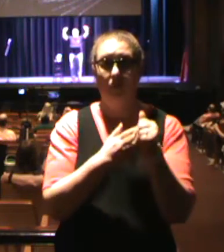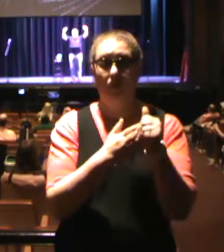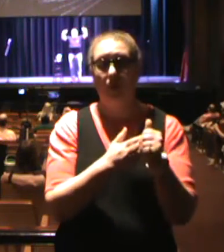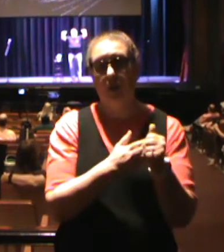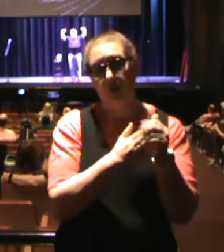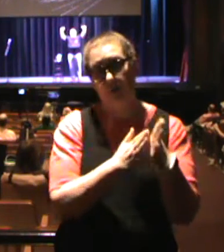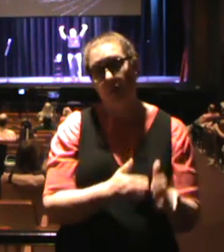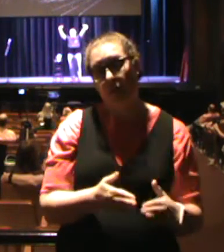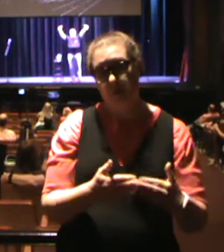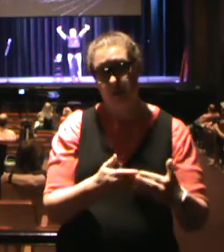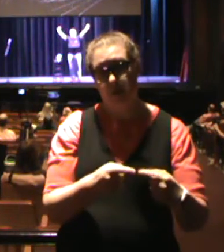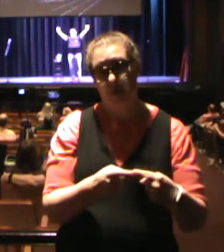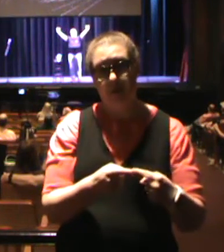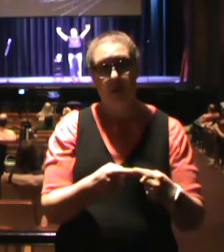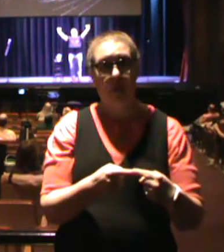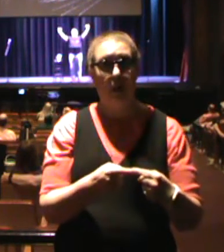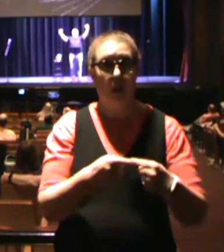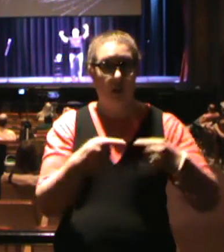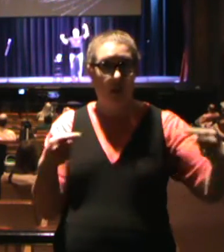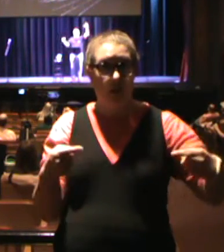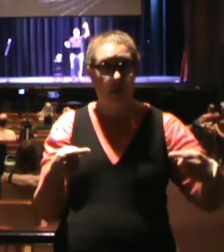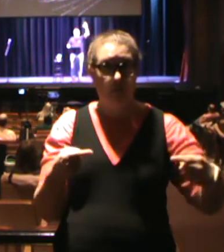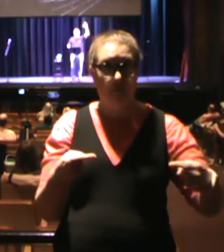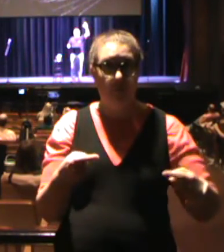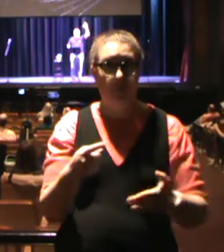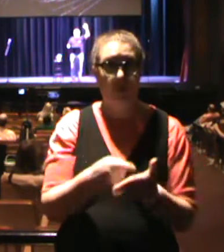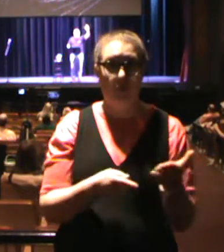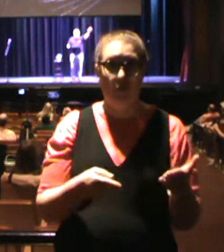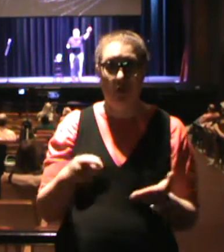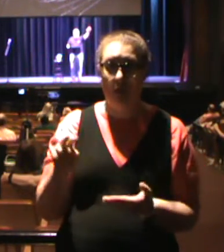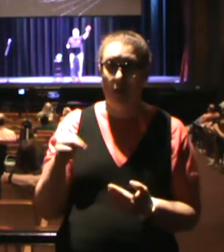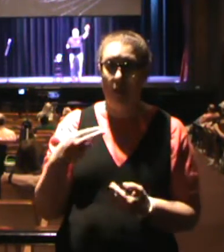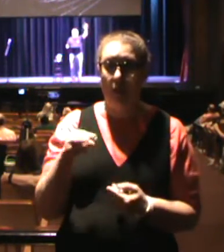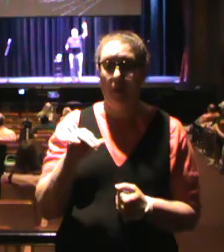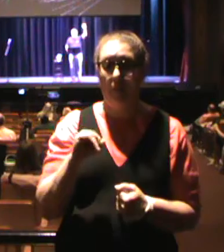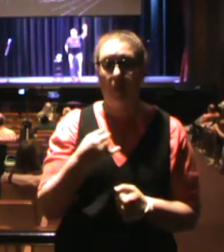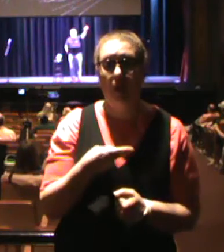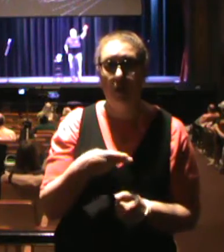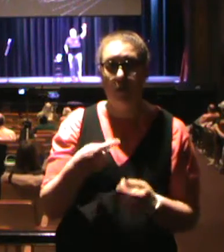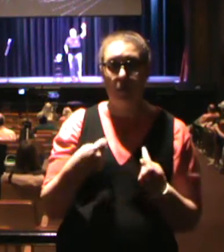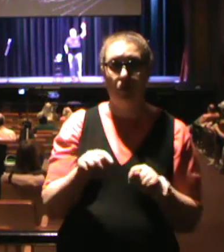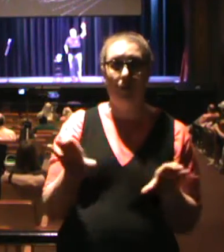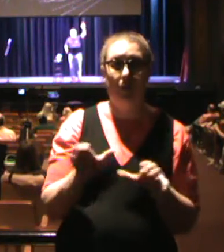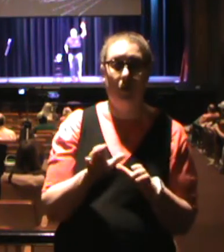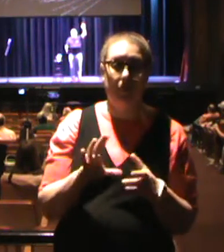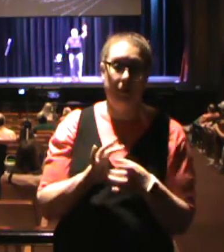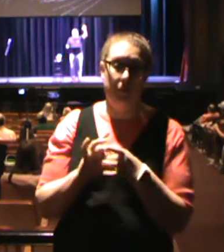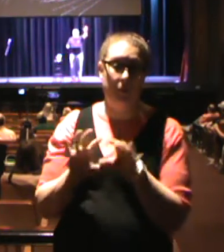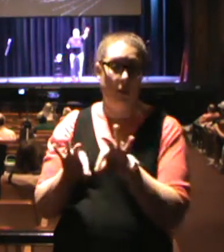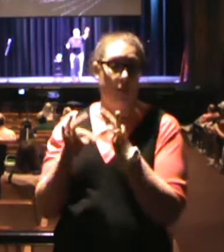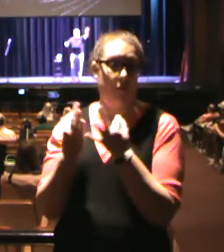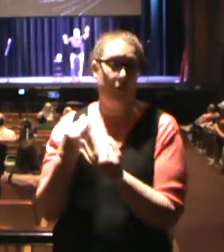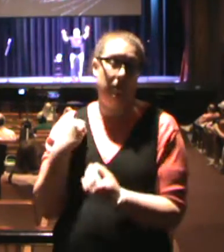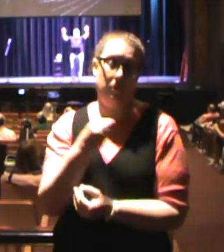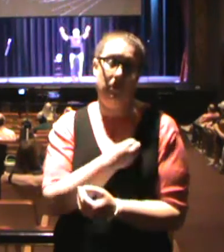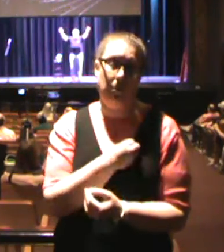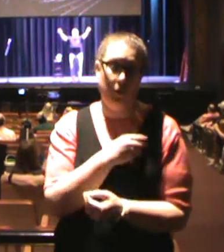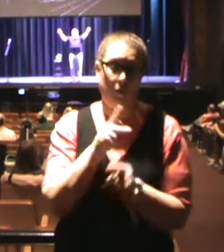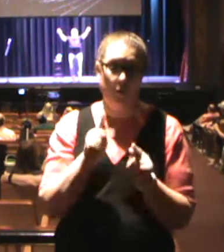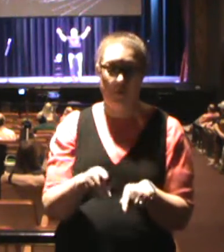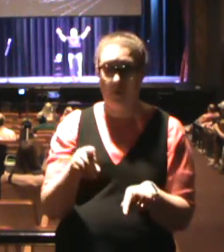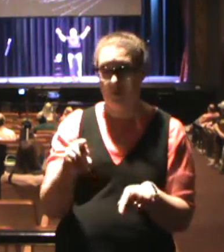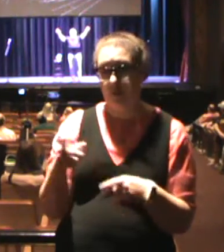to what Nehemiah was trying to do. Yet, he was a relative of somebody who was put in charge of